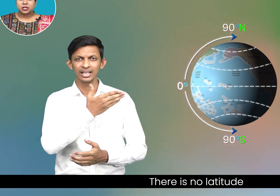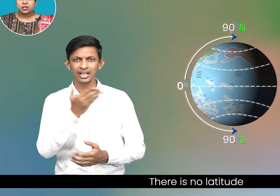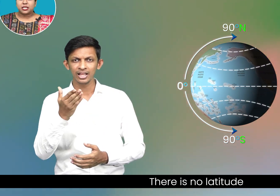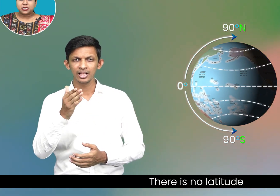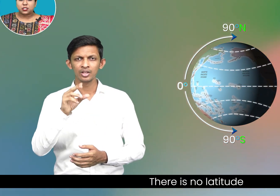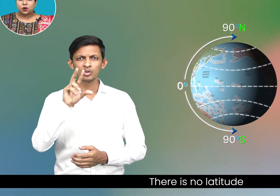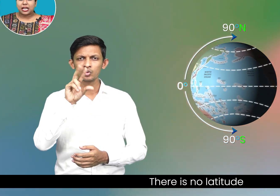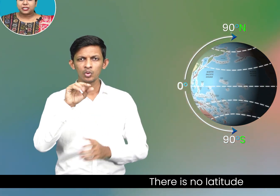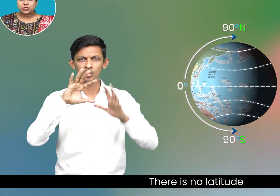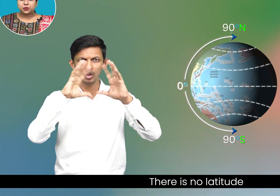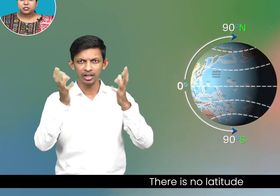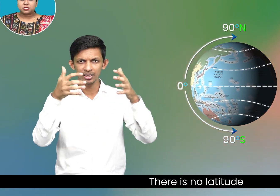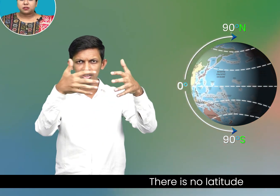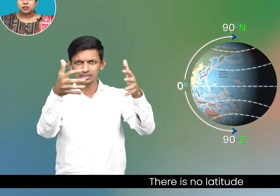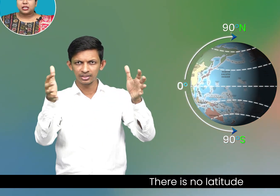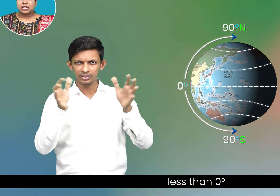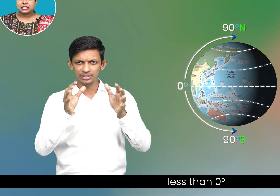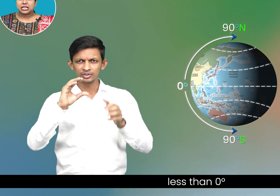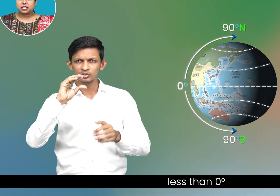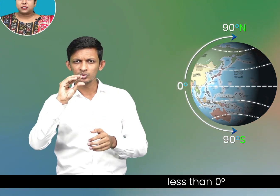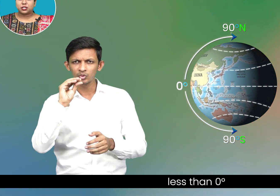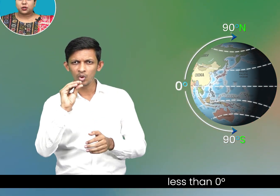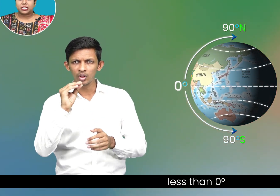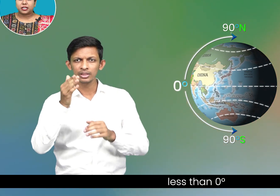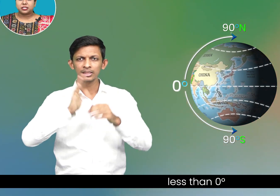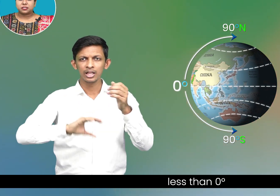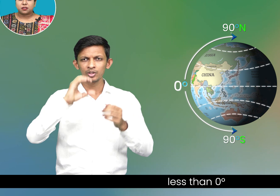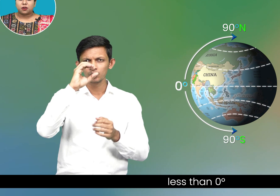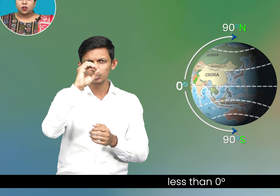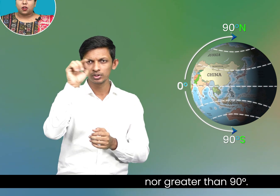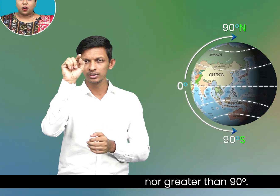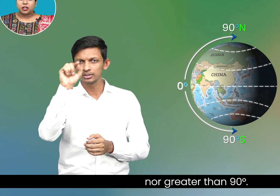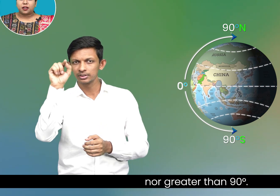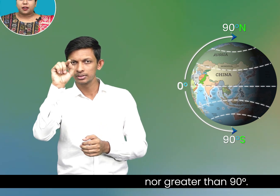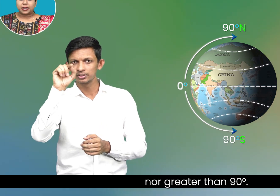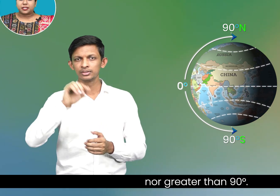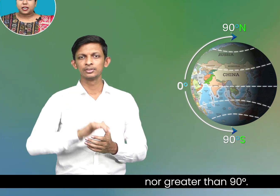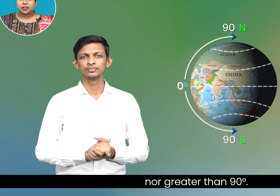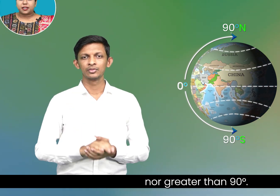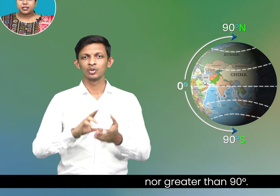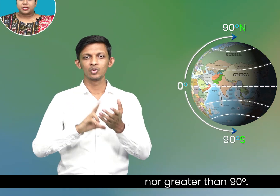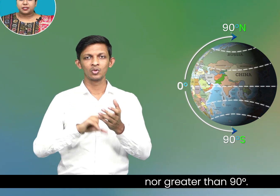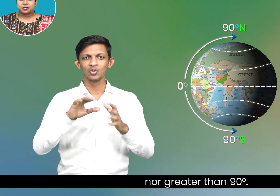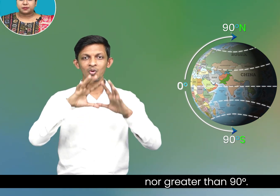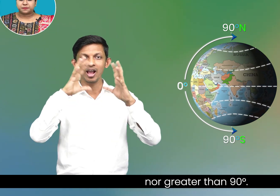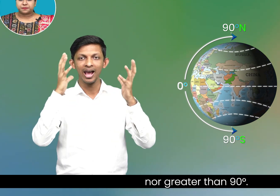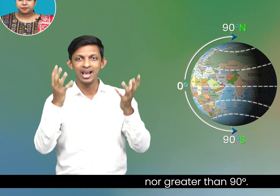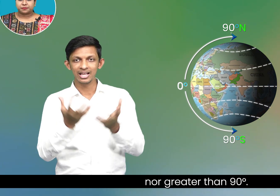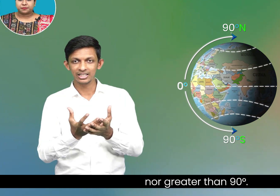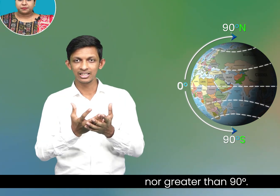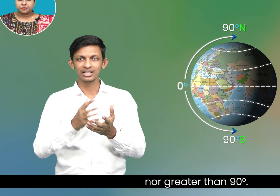There is no latitudes less than 0 degrees nor greater than 90 degrees.